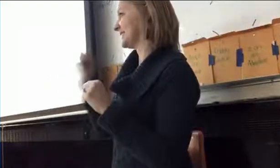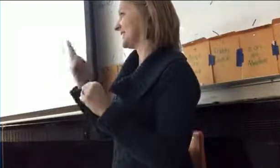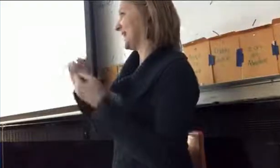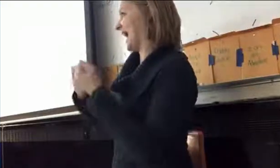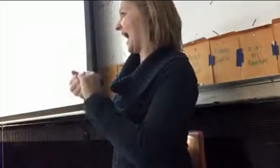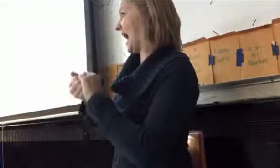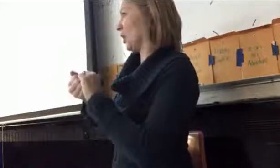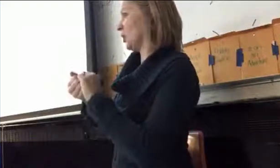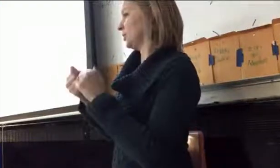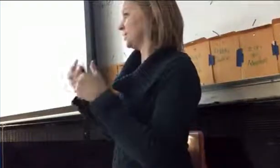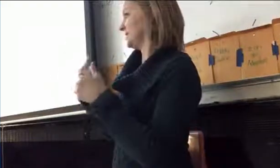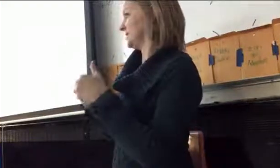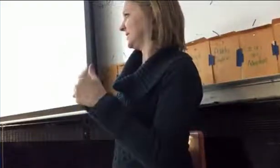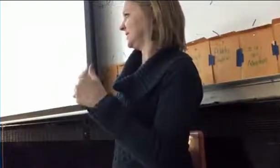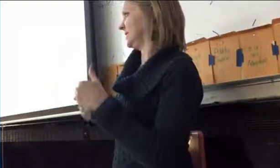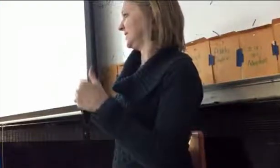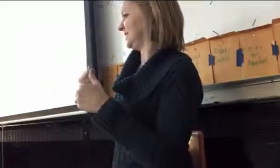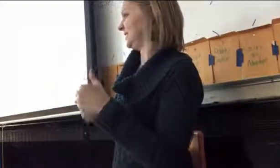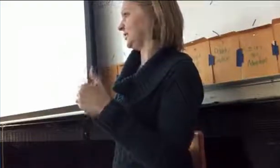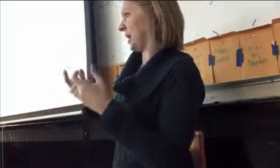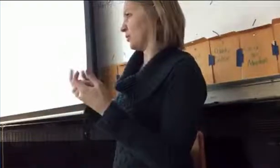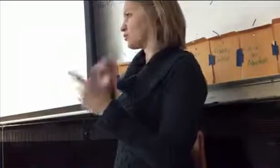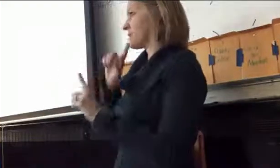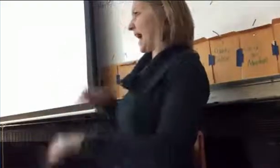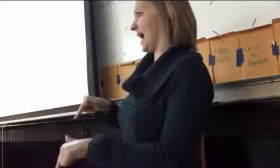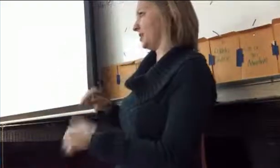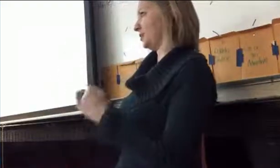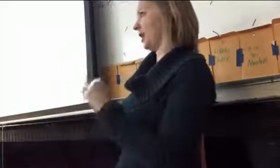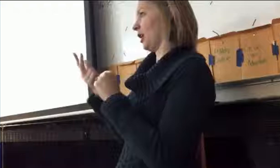tries to maintain his individuality,